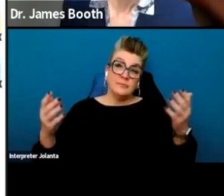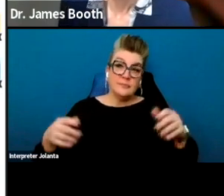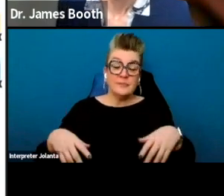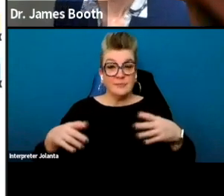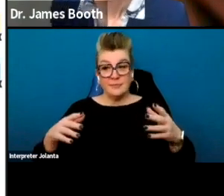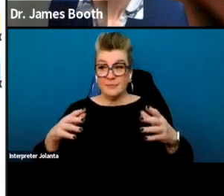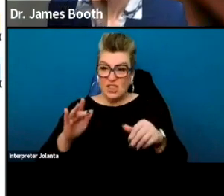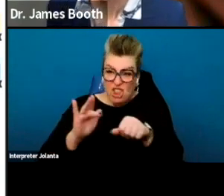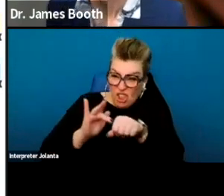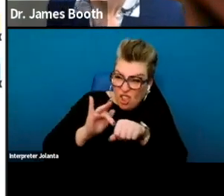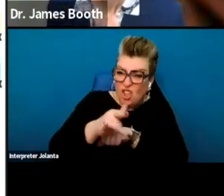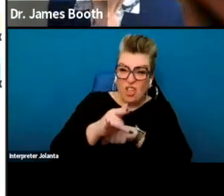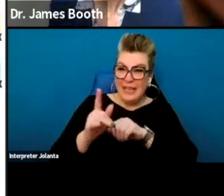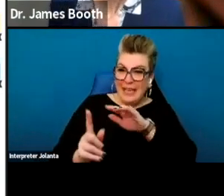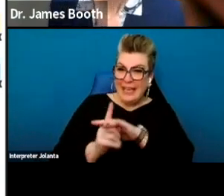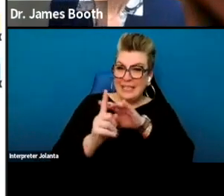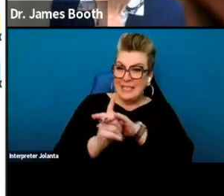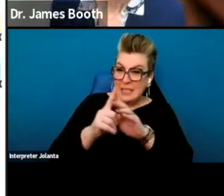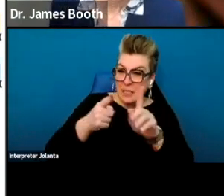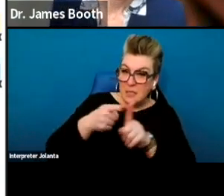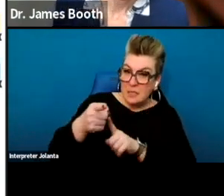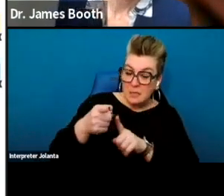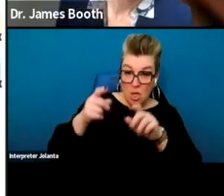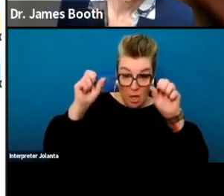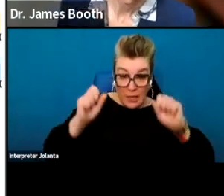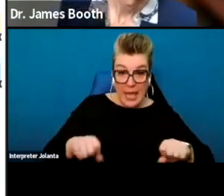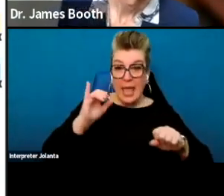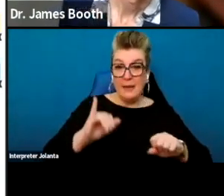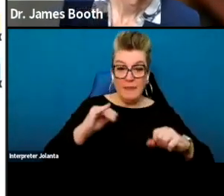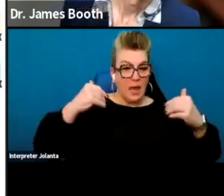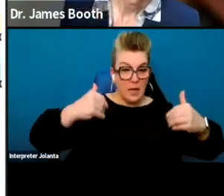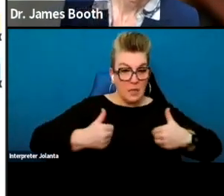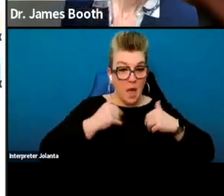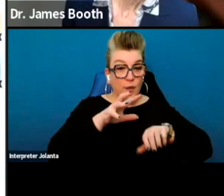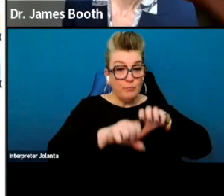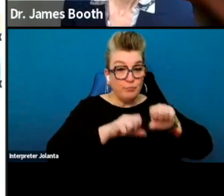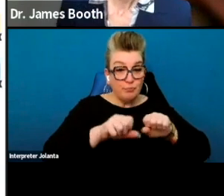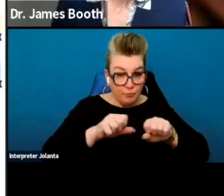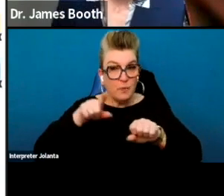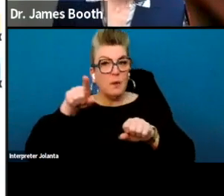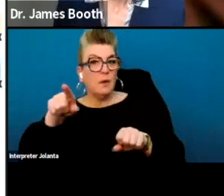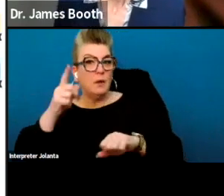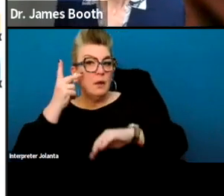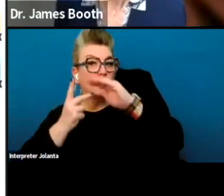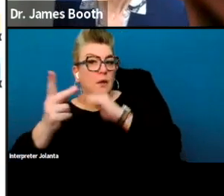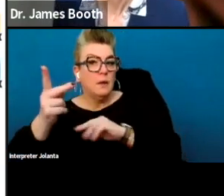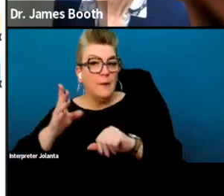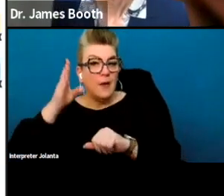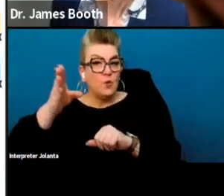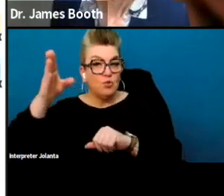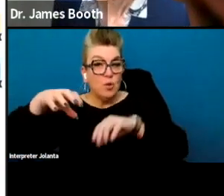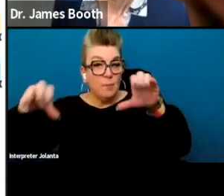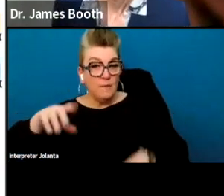of specialization predict future behavioral performance. So in this context, we looked at